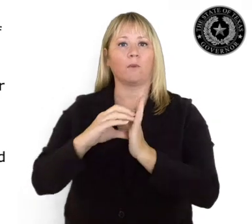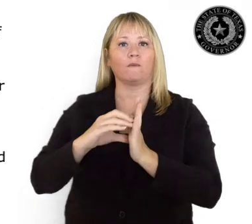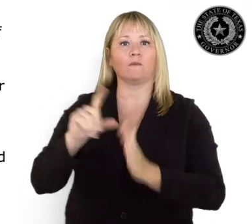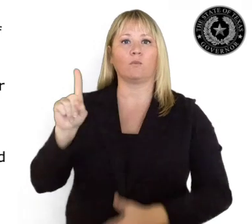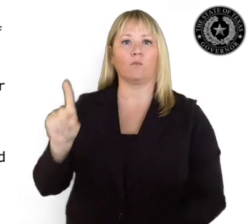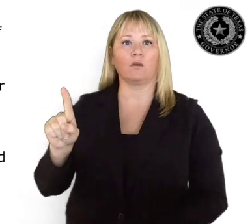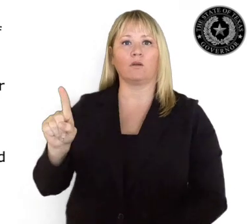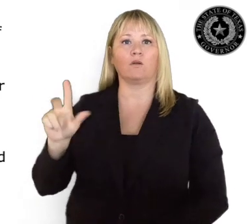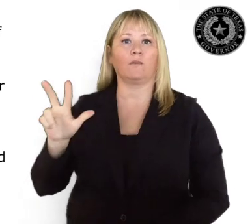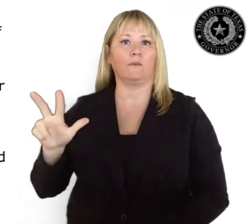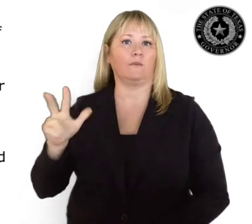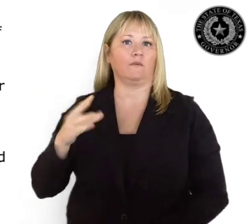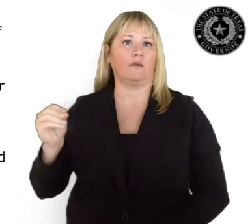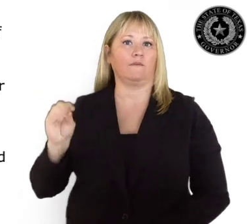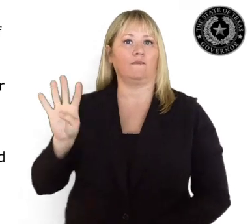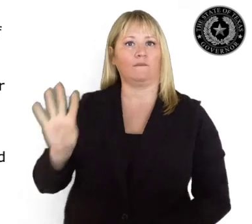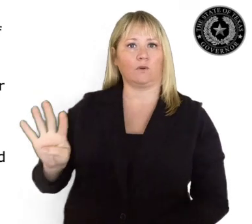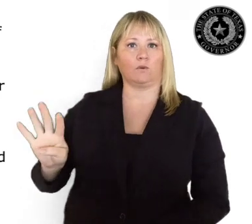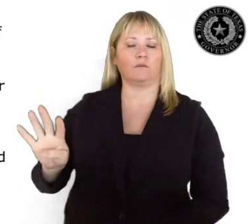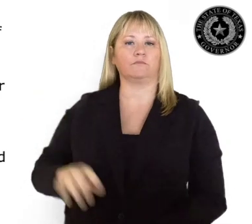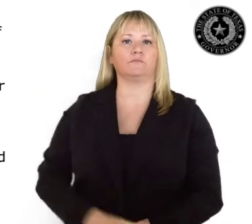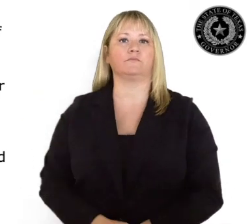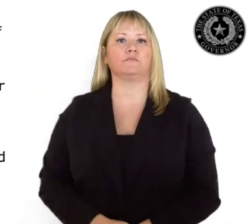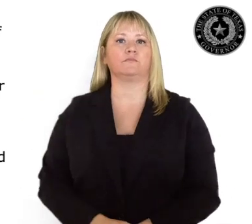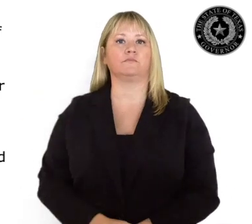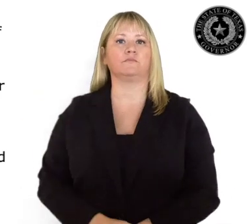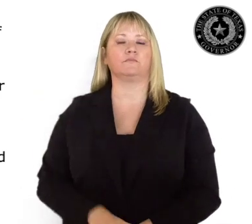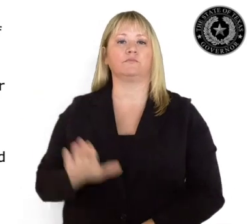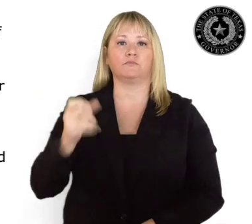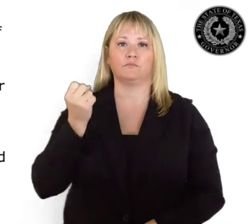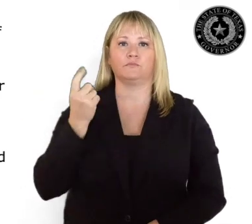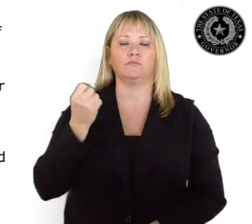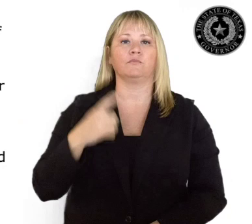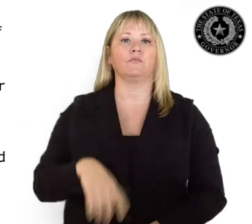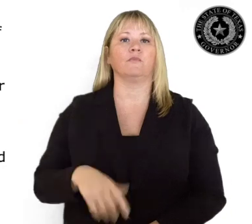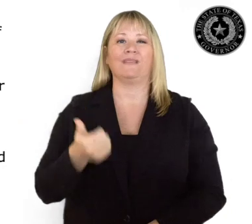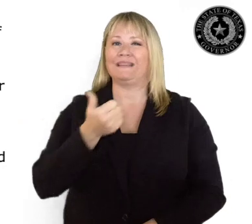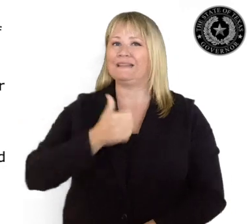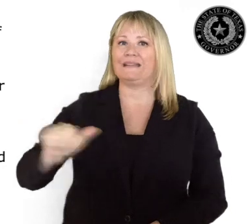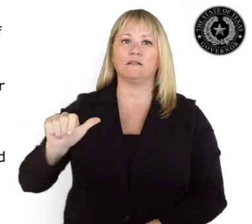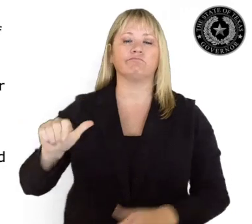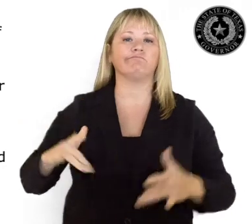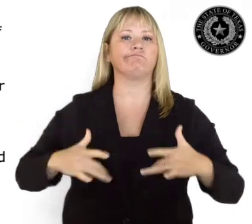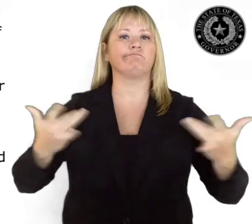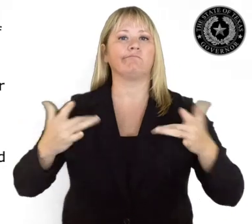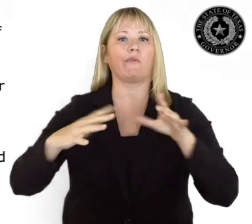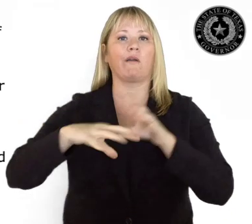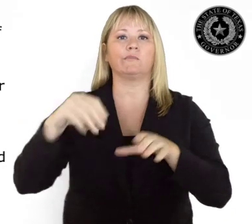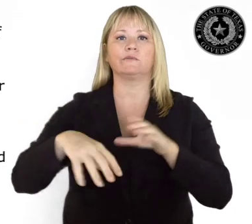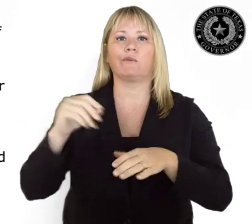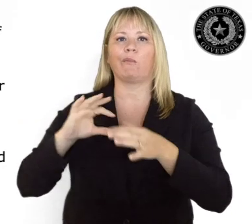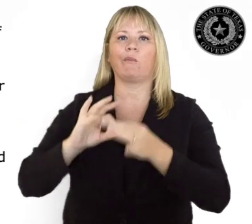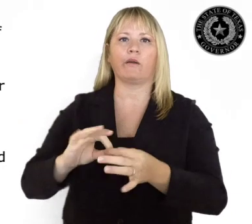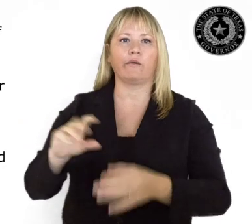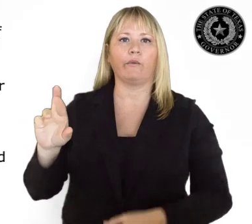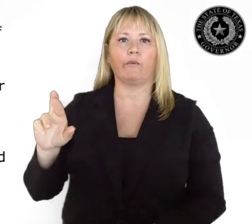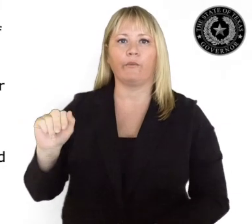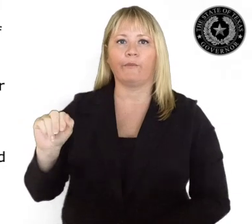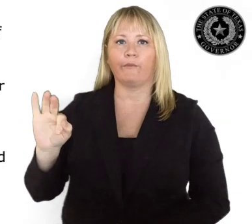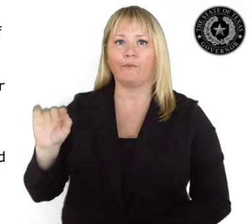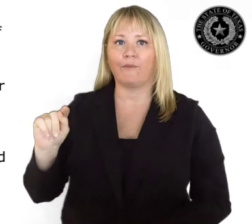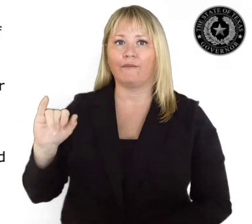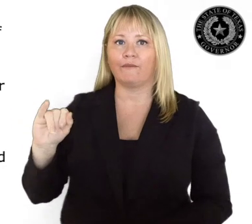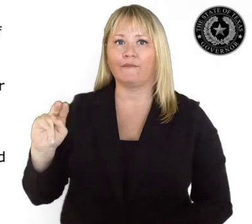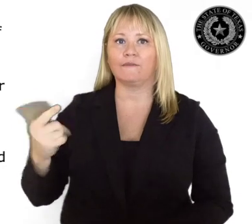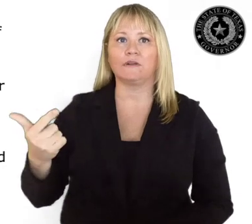Five, for any outdoor gathering in excess of 10 people, including rafting, tubing, and related services, other